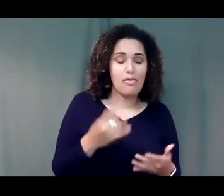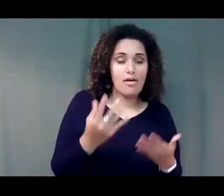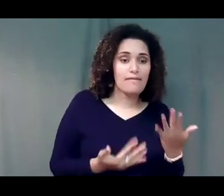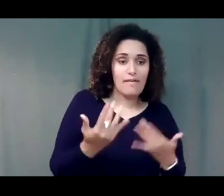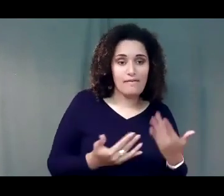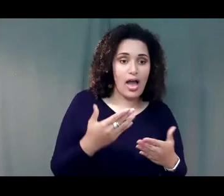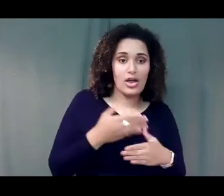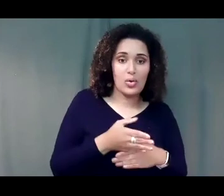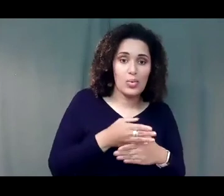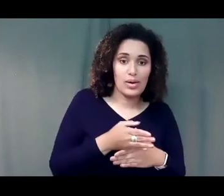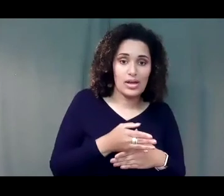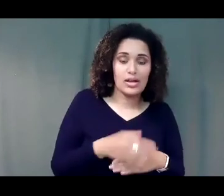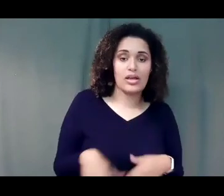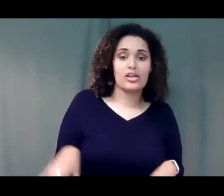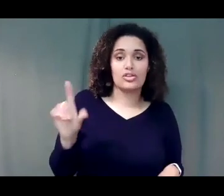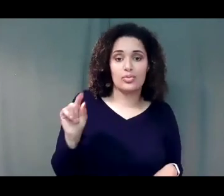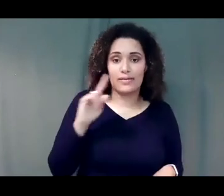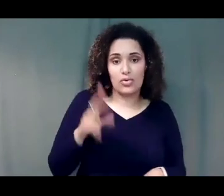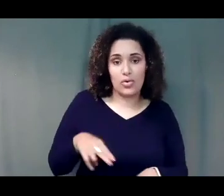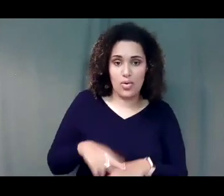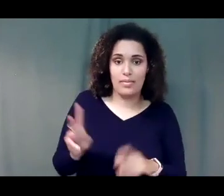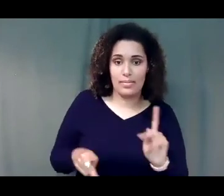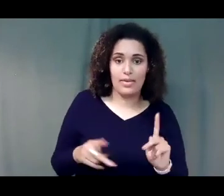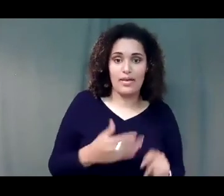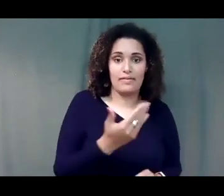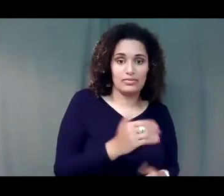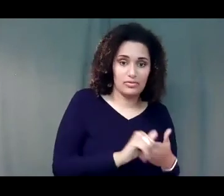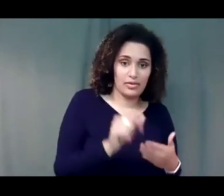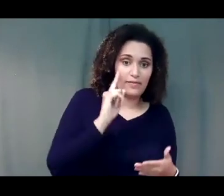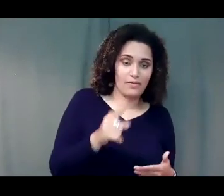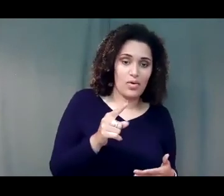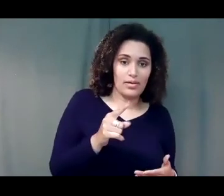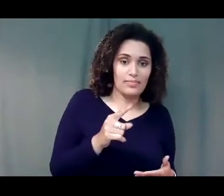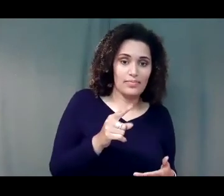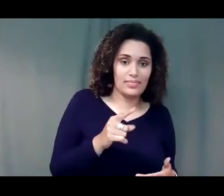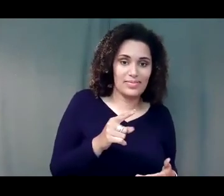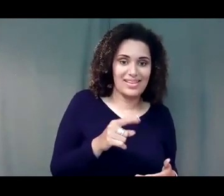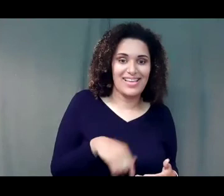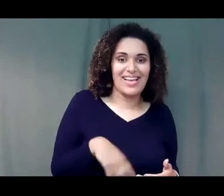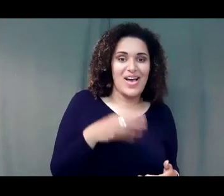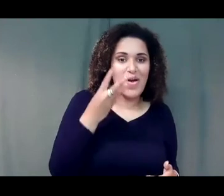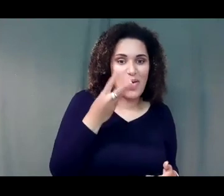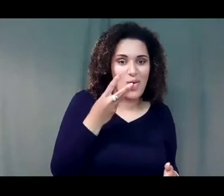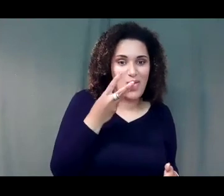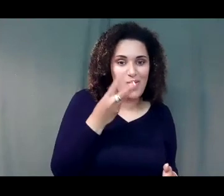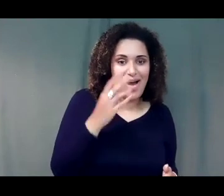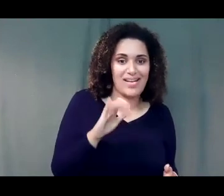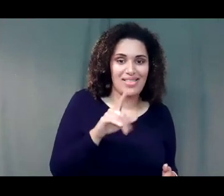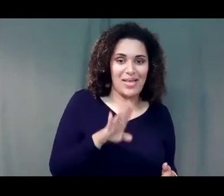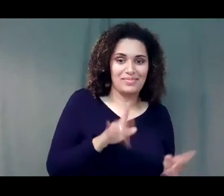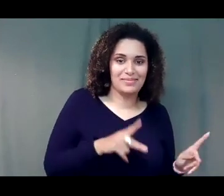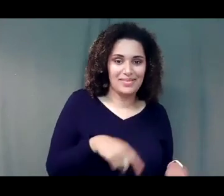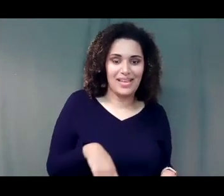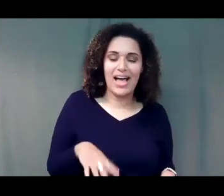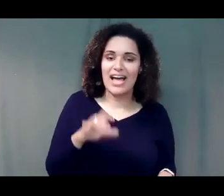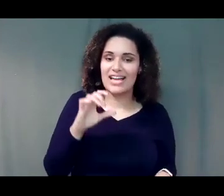for regular people and $15 for wine club members, regular or whatever, non-pit members. And you can use your fire all